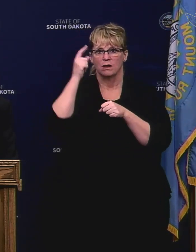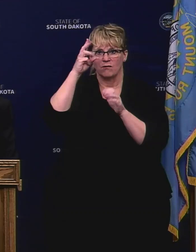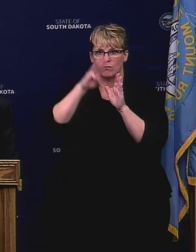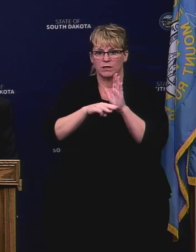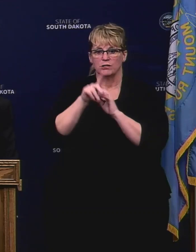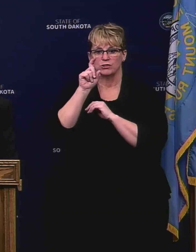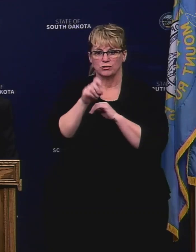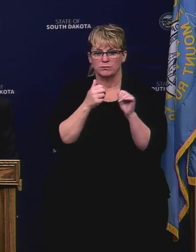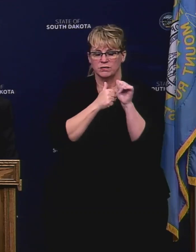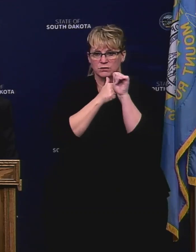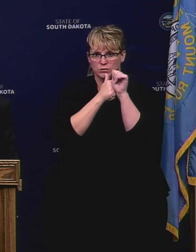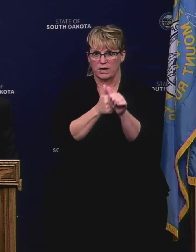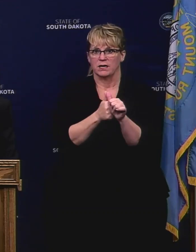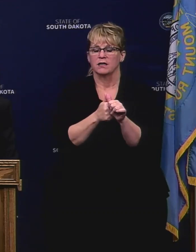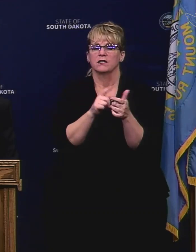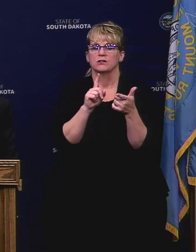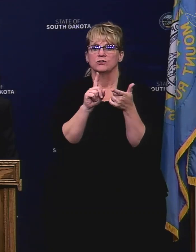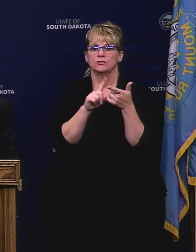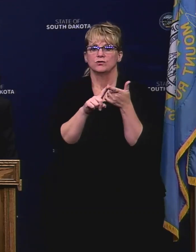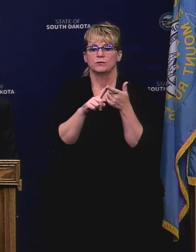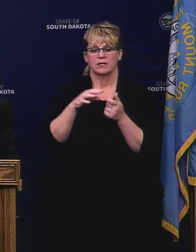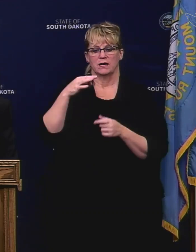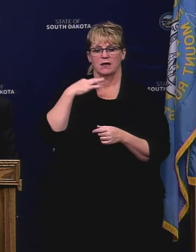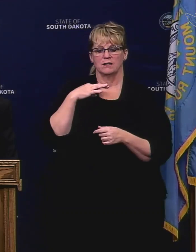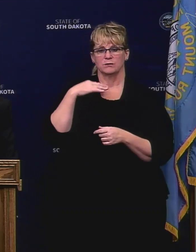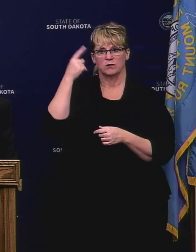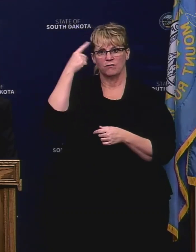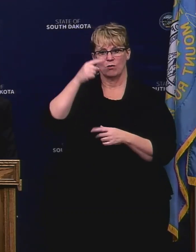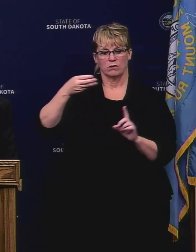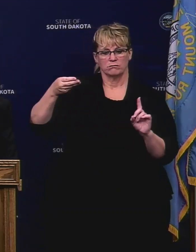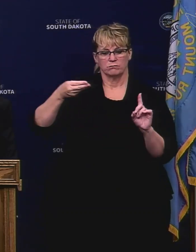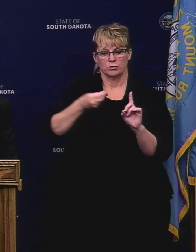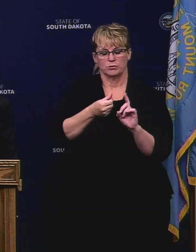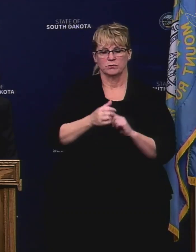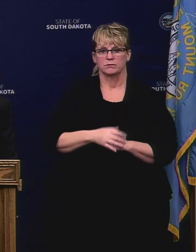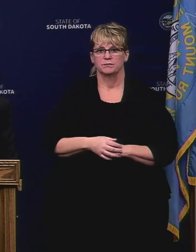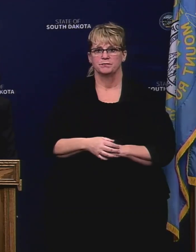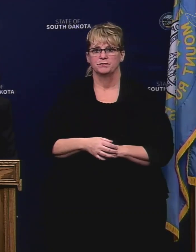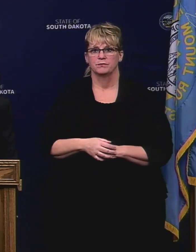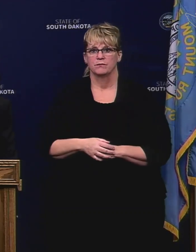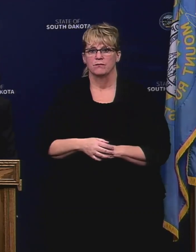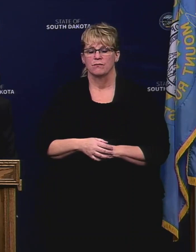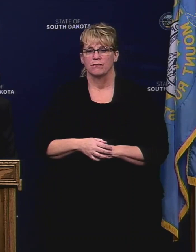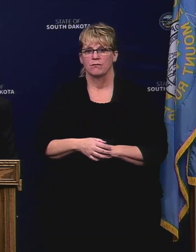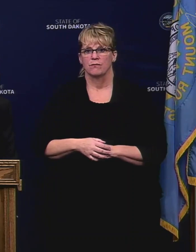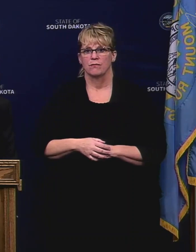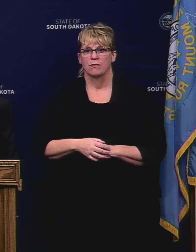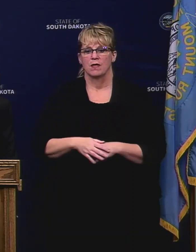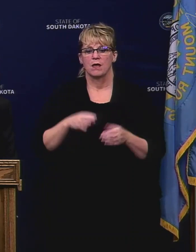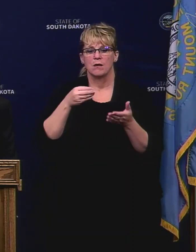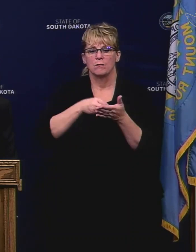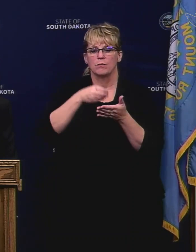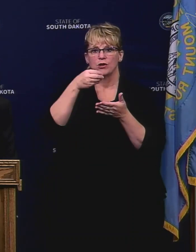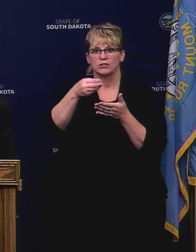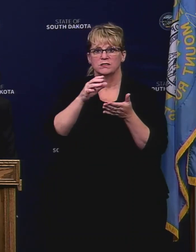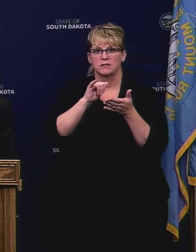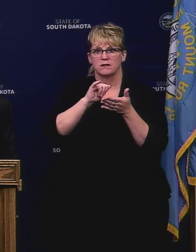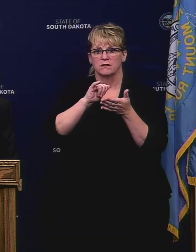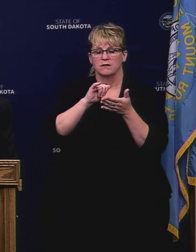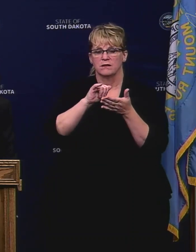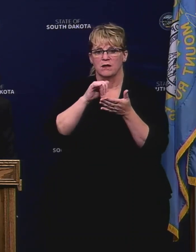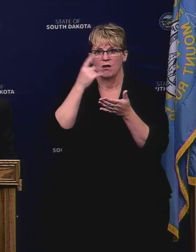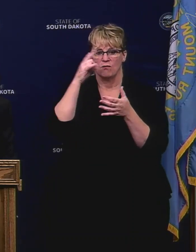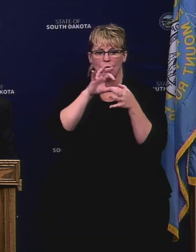be tracking in order to be eligible for reimbursement. Purchases that are directly tied to